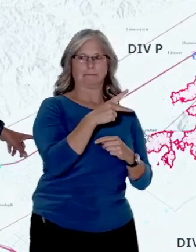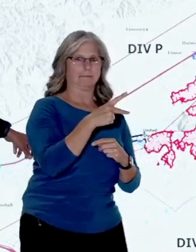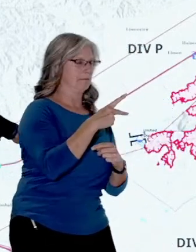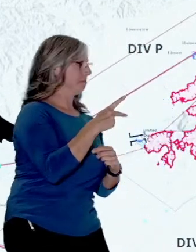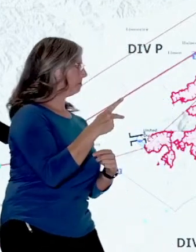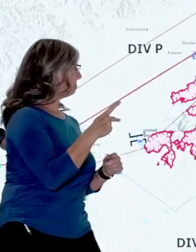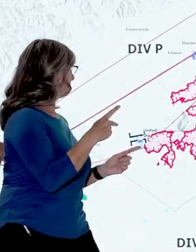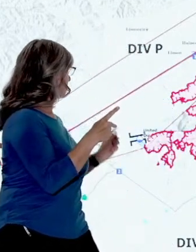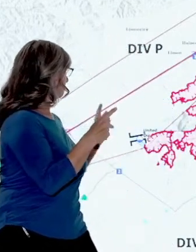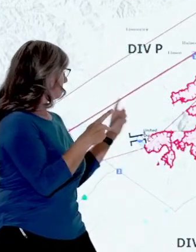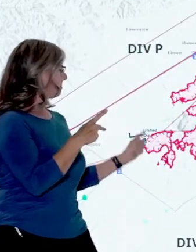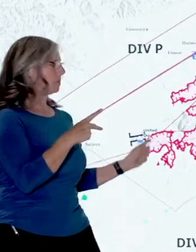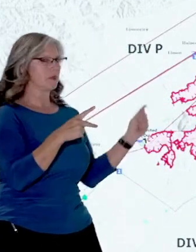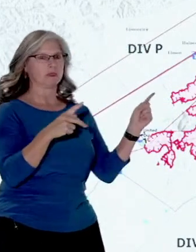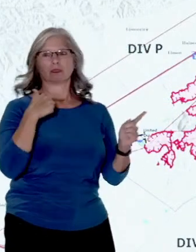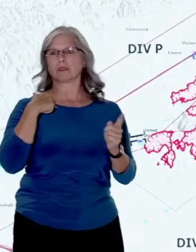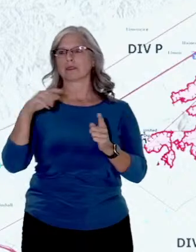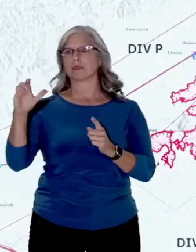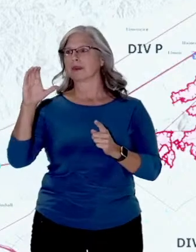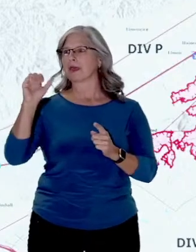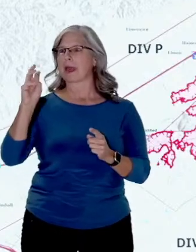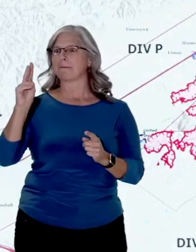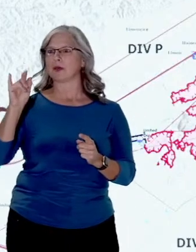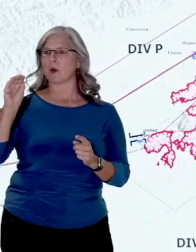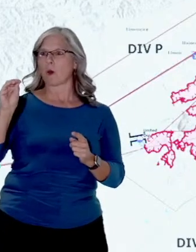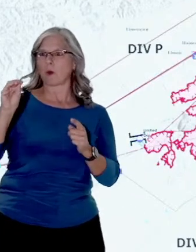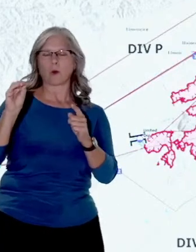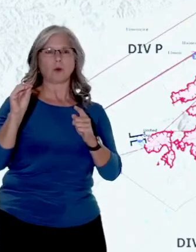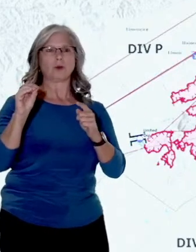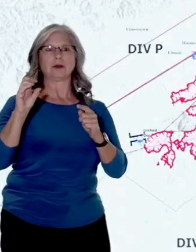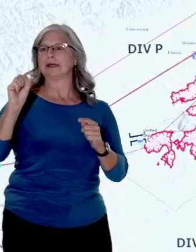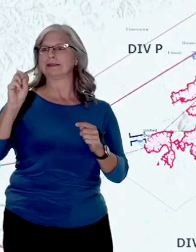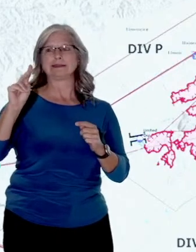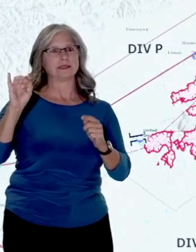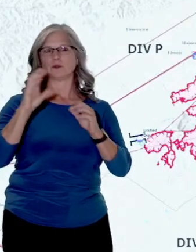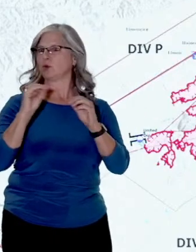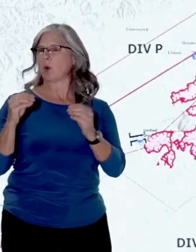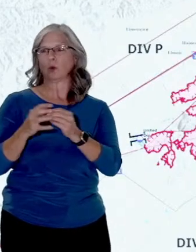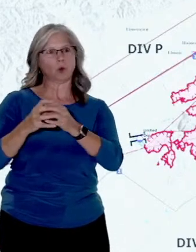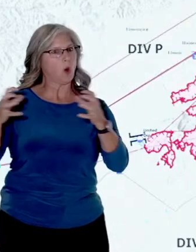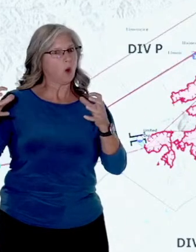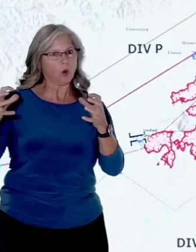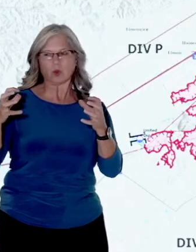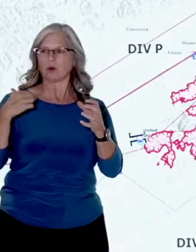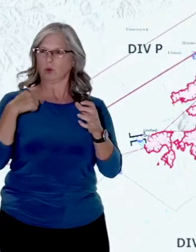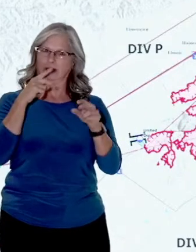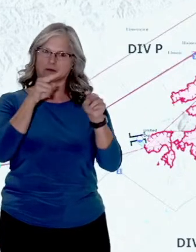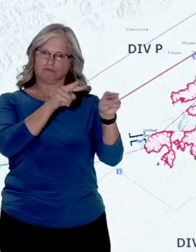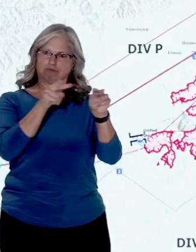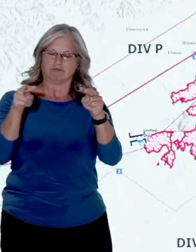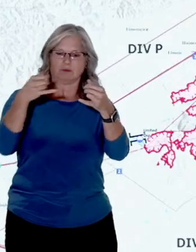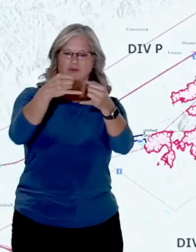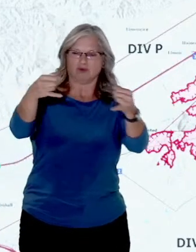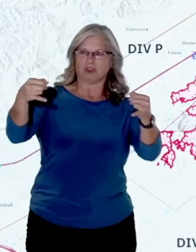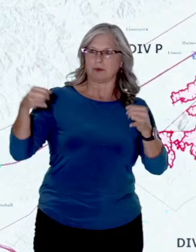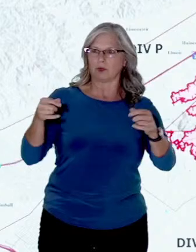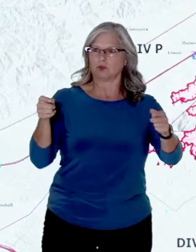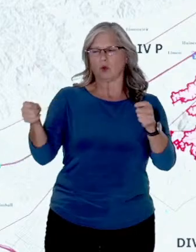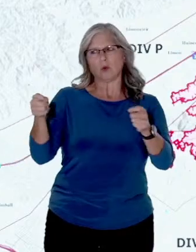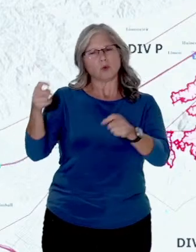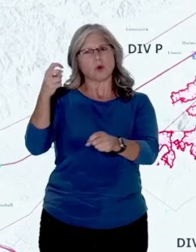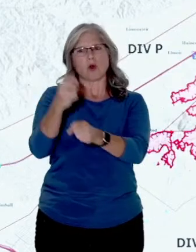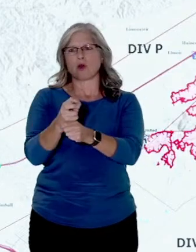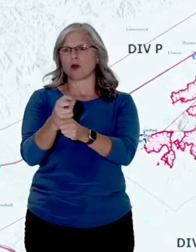Camarillo Heights, Camarillo Estates, there was no perimeter growth. Crews continued to work on perimeter control. Perimeter control has been kind of difficult